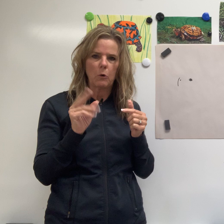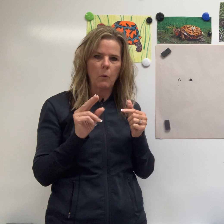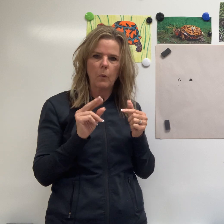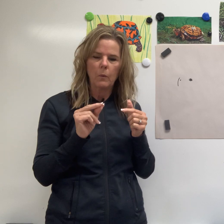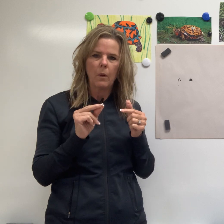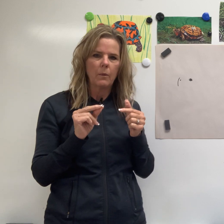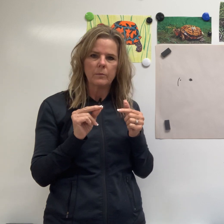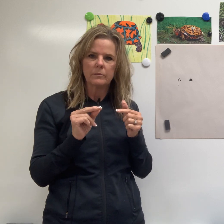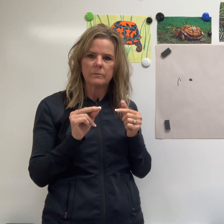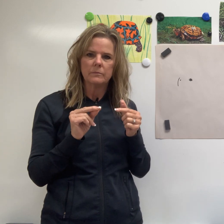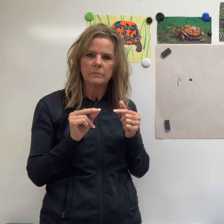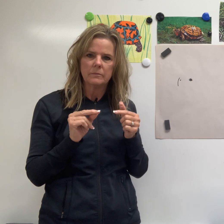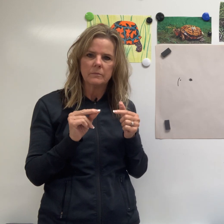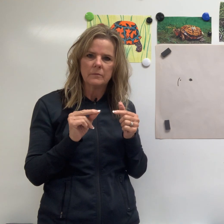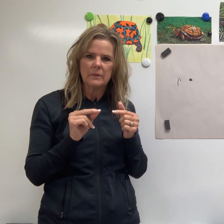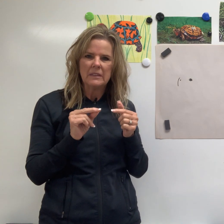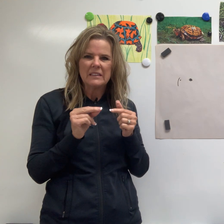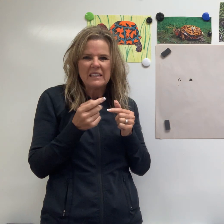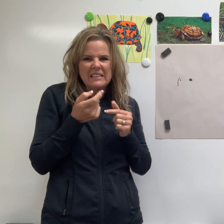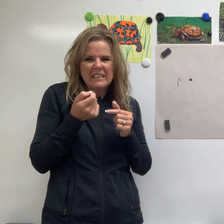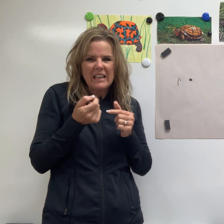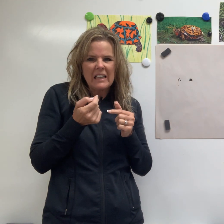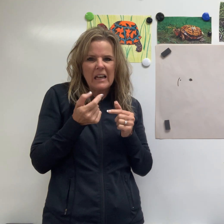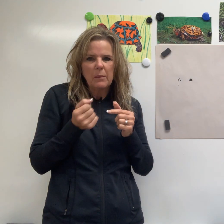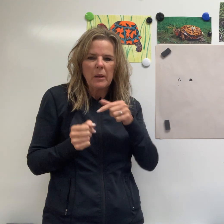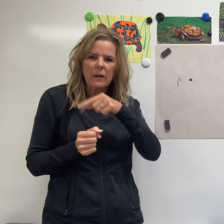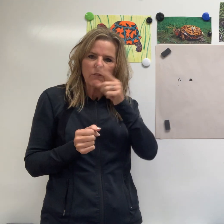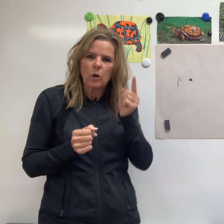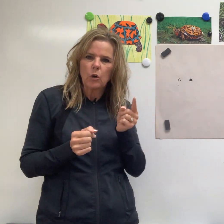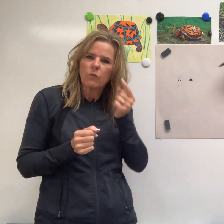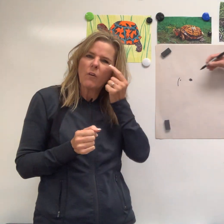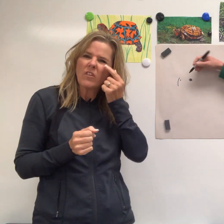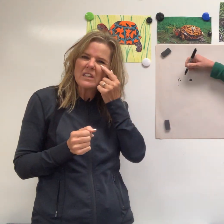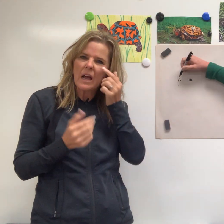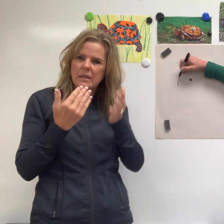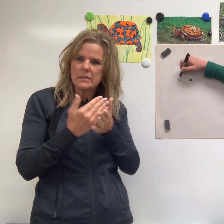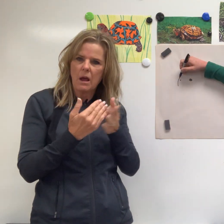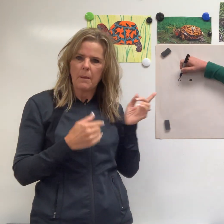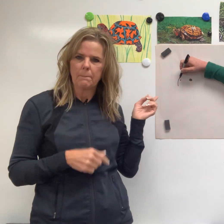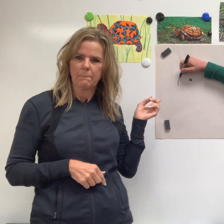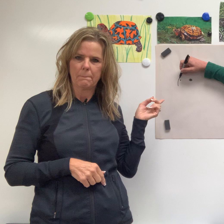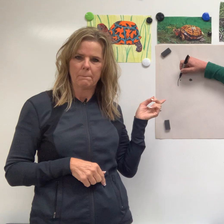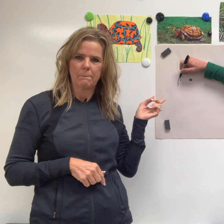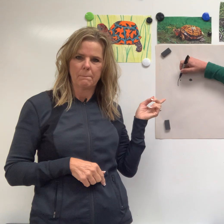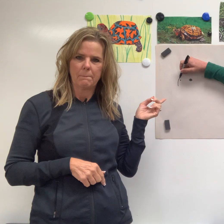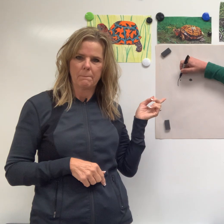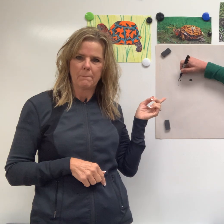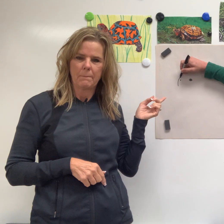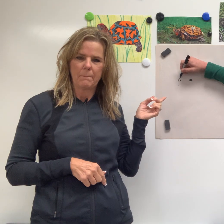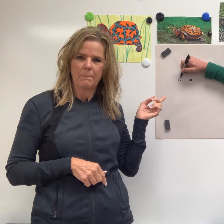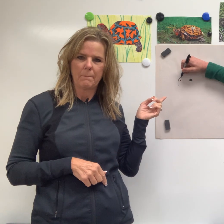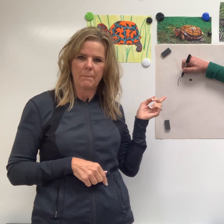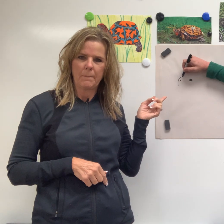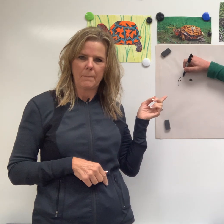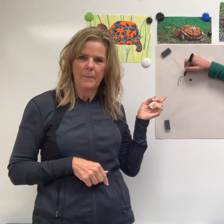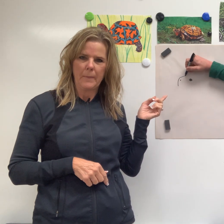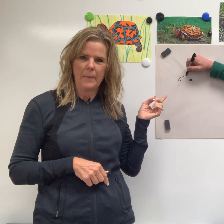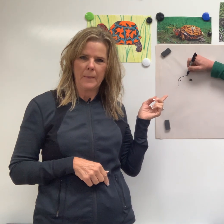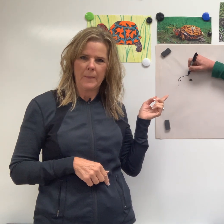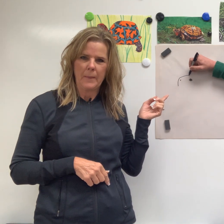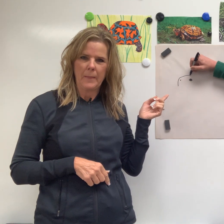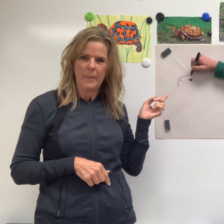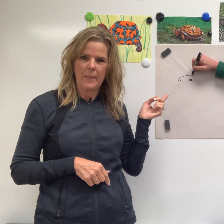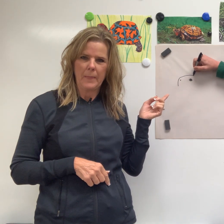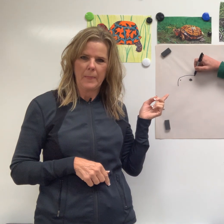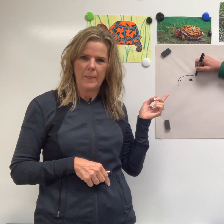and down like this. It's barely going to curve over his eye and stop. So I'm going to start here, barely curve